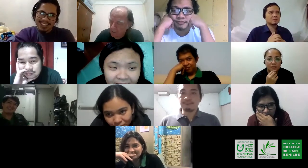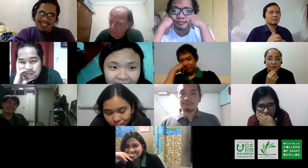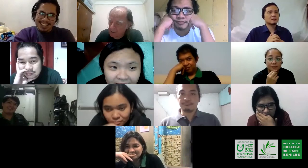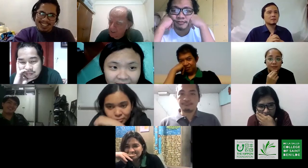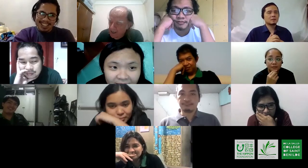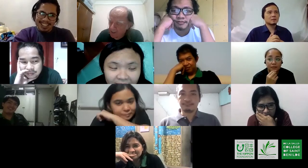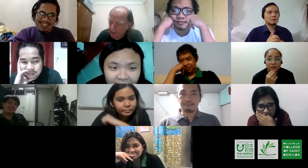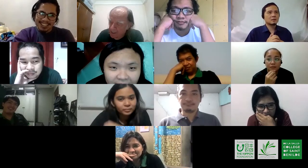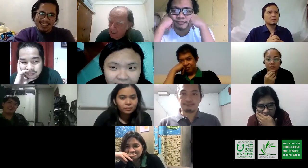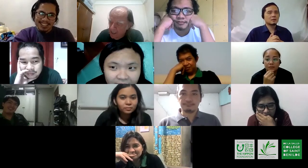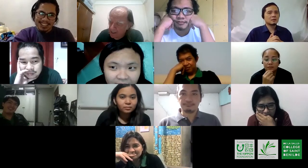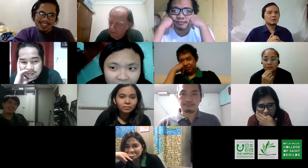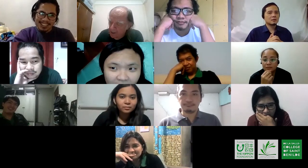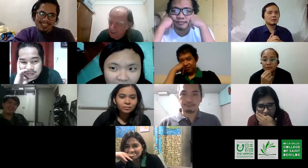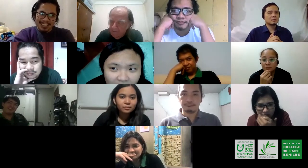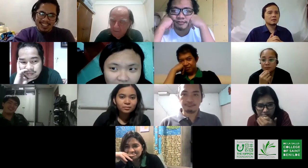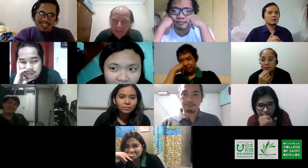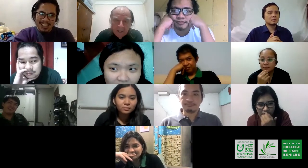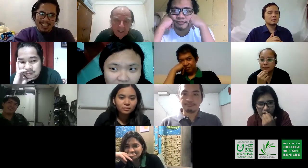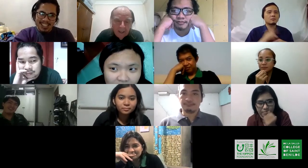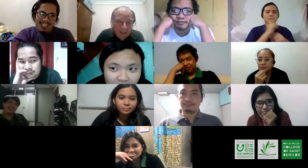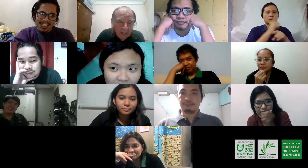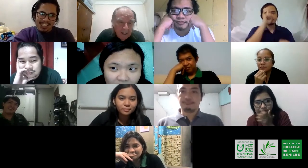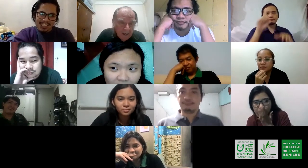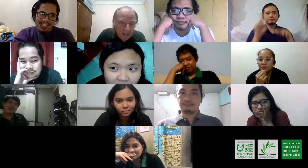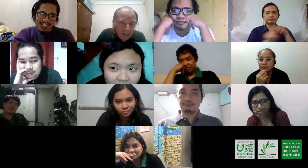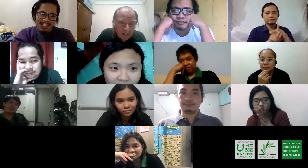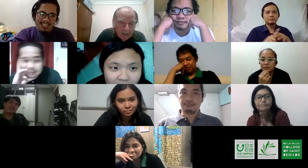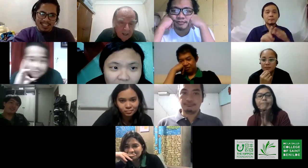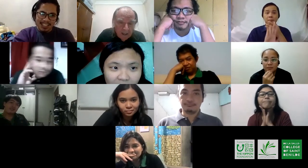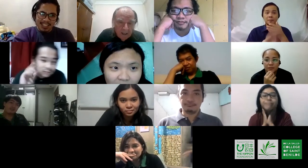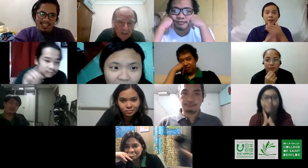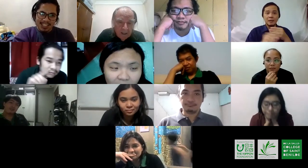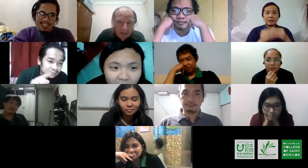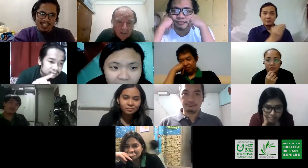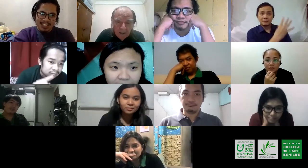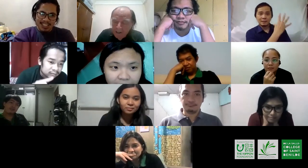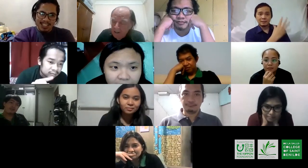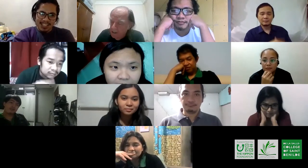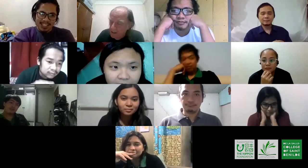also number 70, slide number 70,